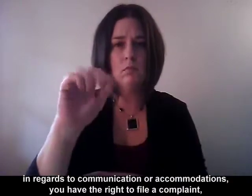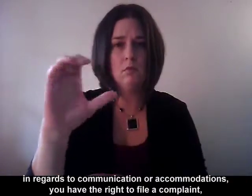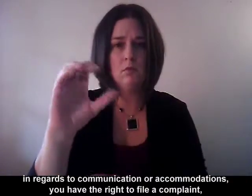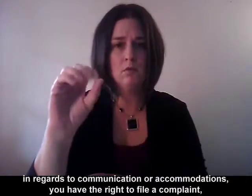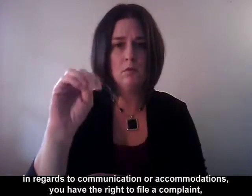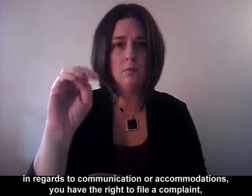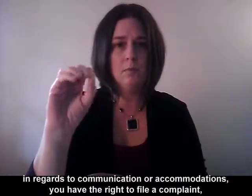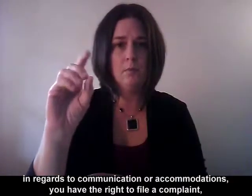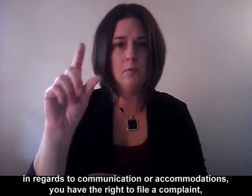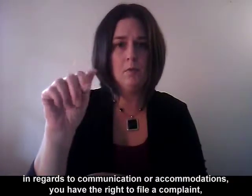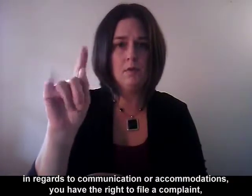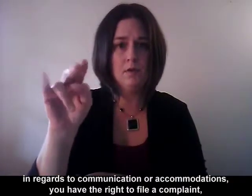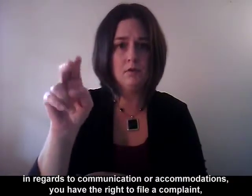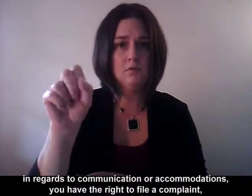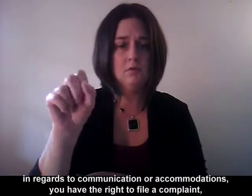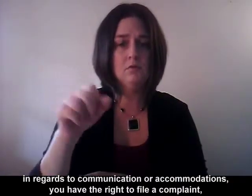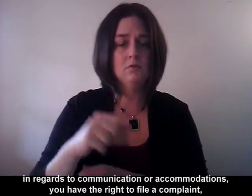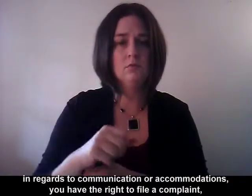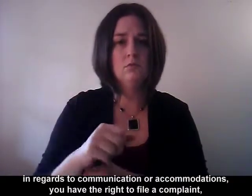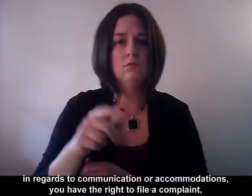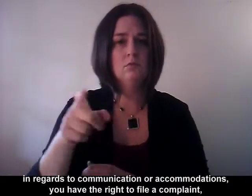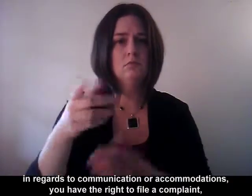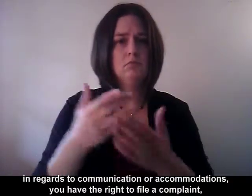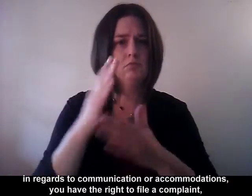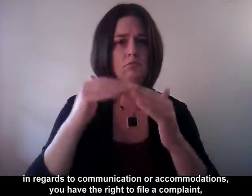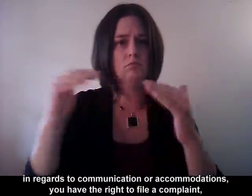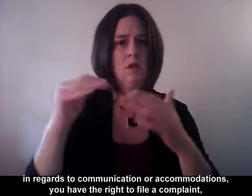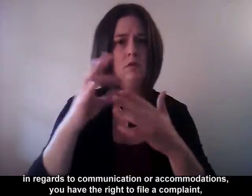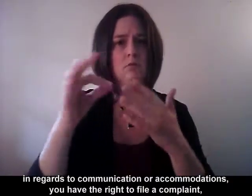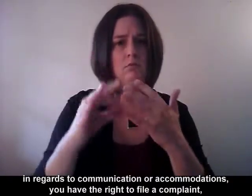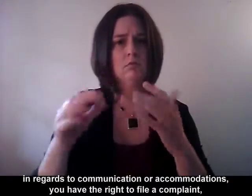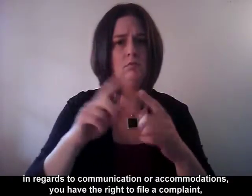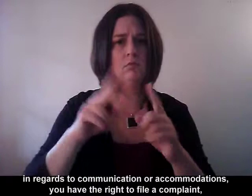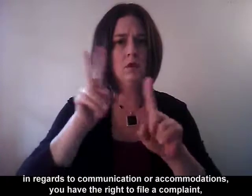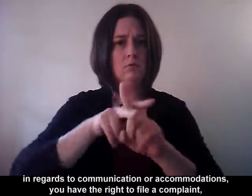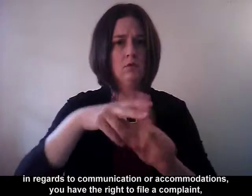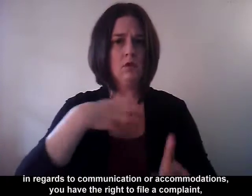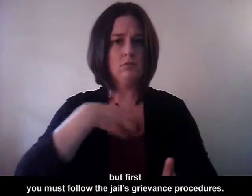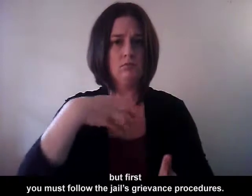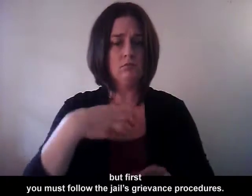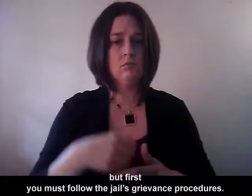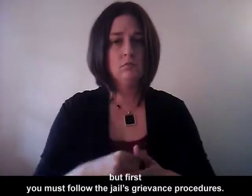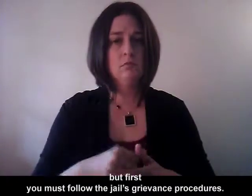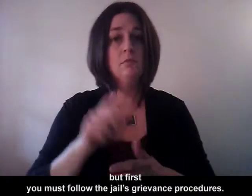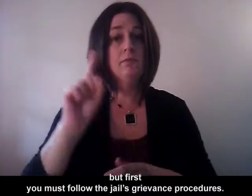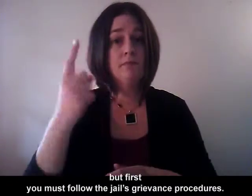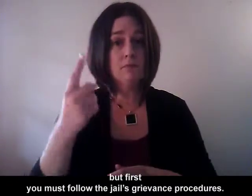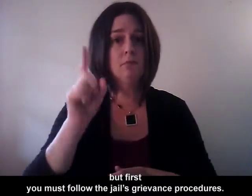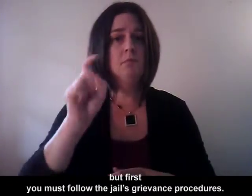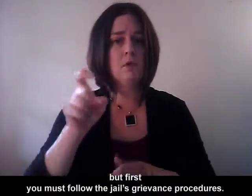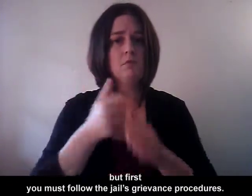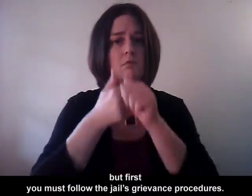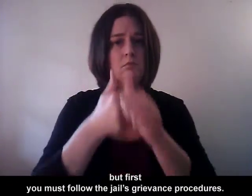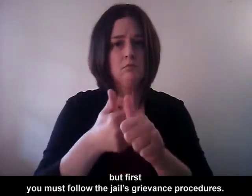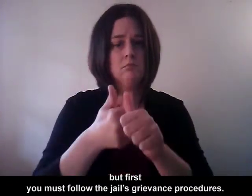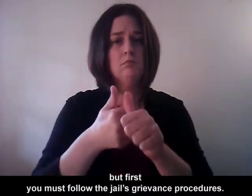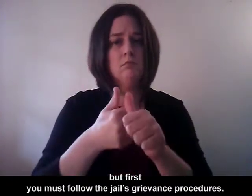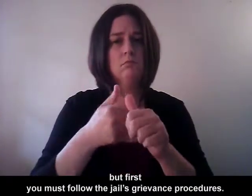or accommodations, you have the right to file a complaint. But first, you must file the jail's